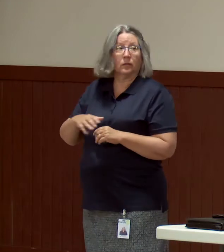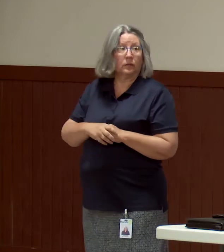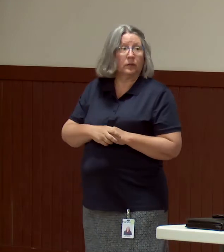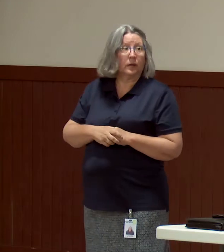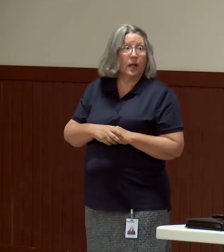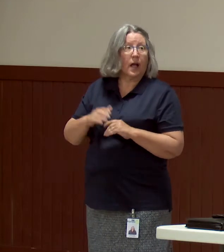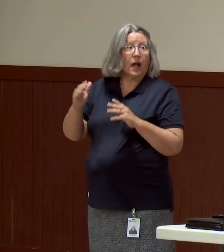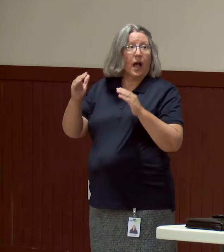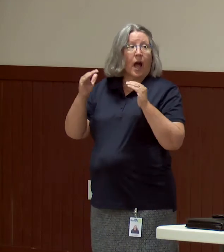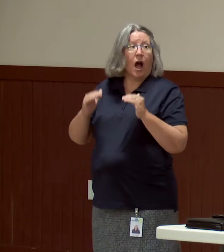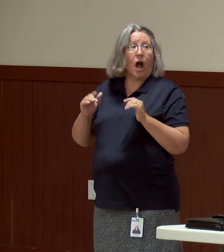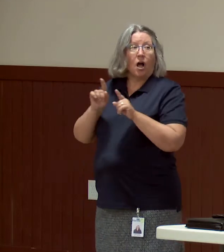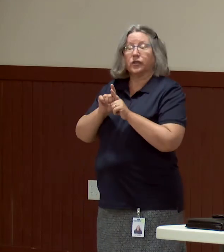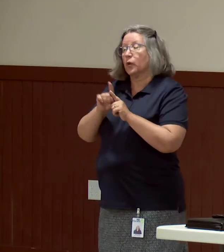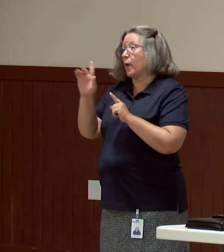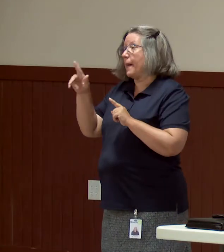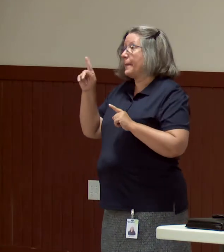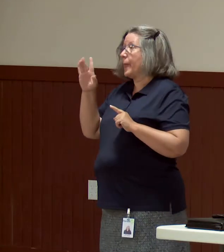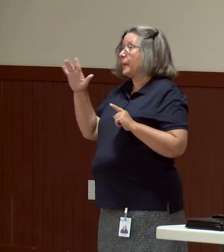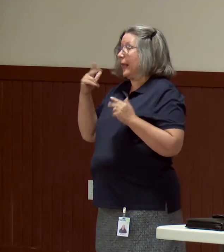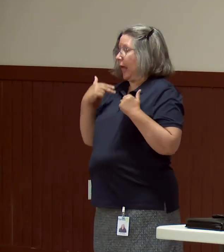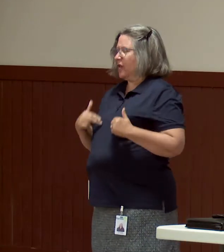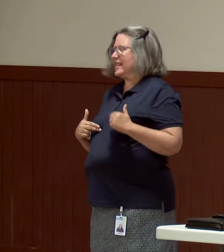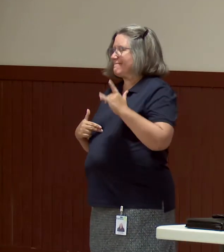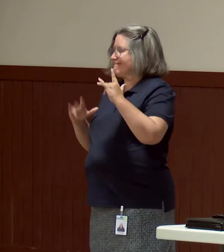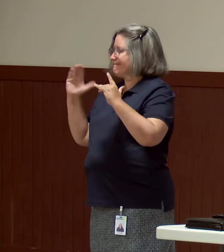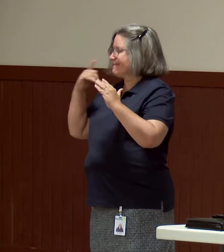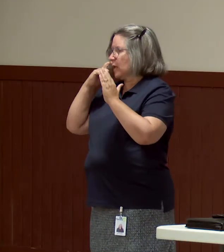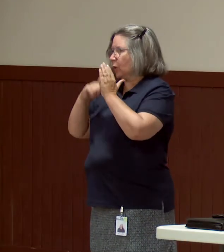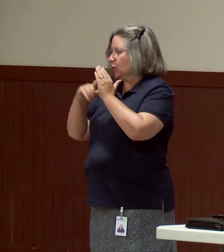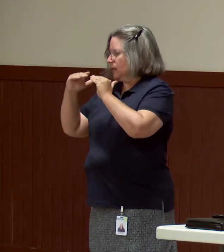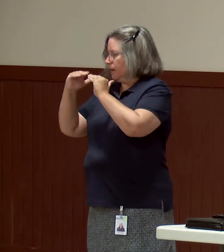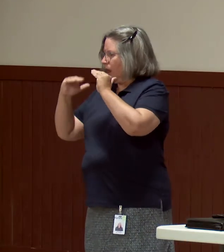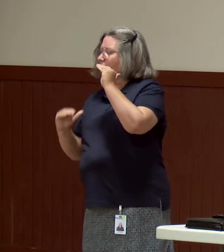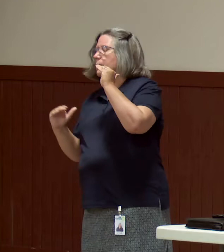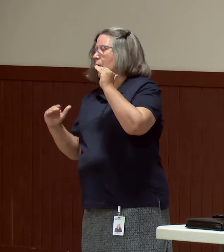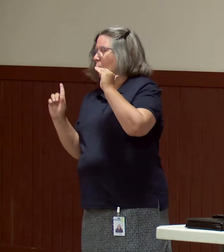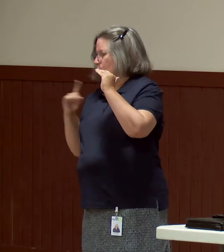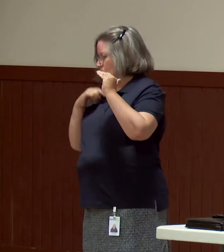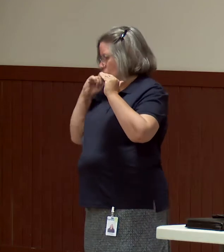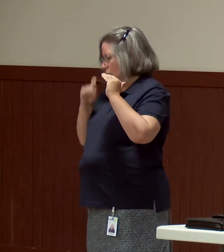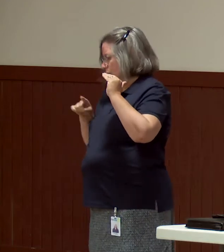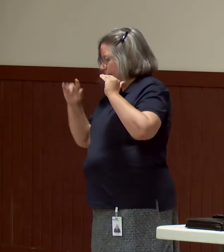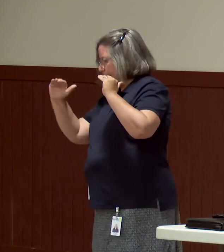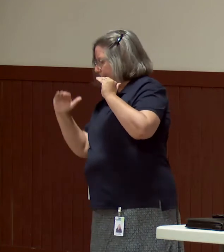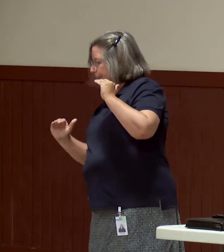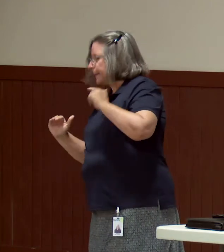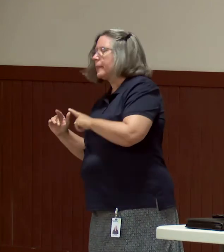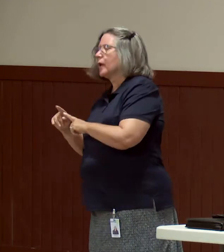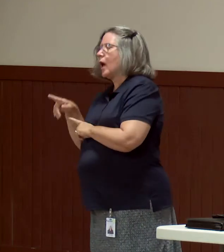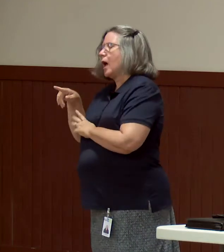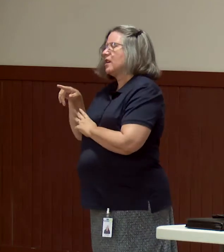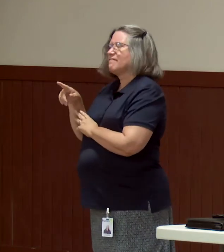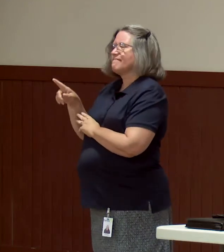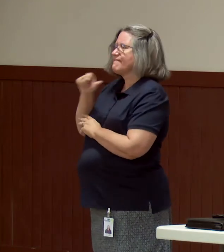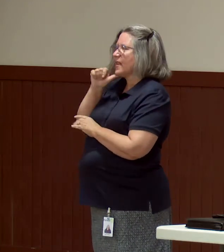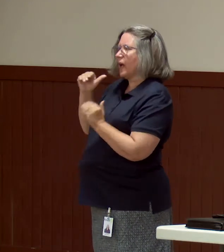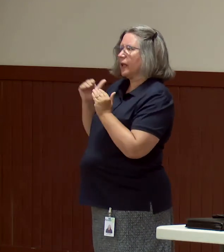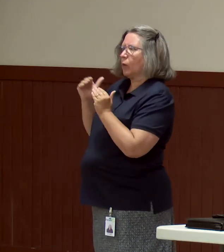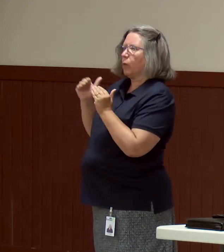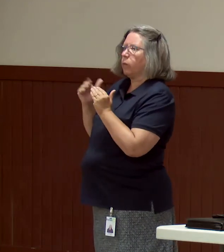address disparities in public health outcomes. And throughout the Act itself, as well as the interim final rule and some of the other guidance that we've